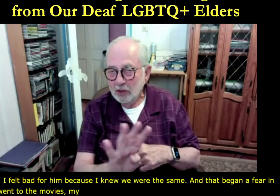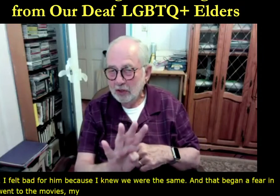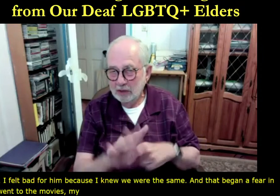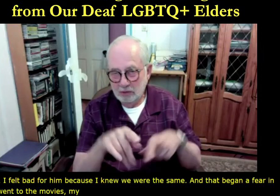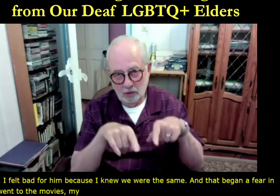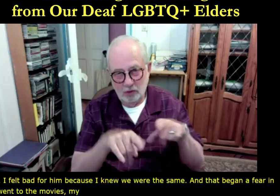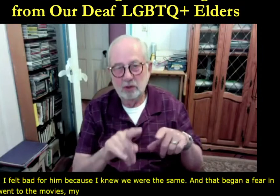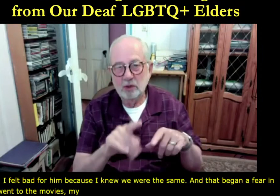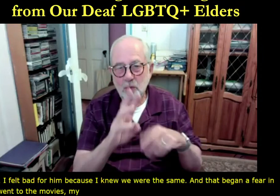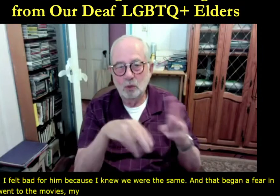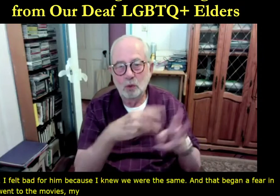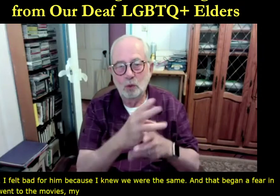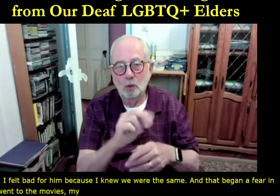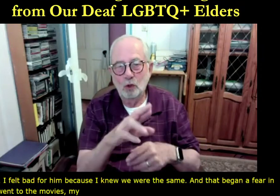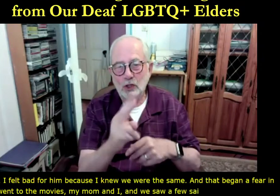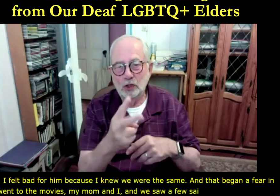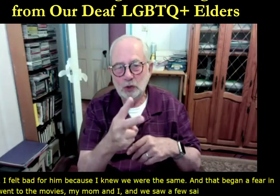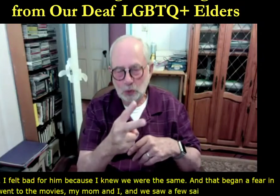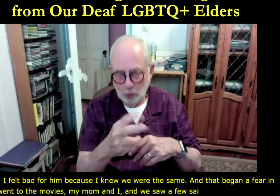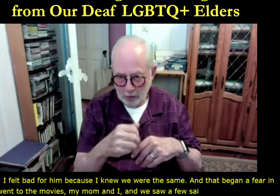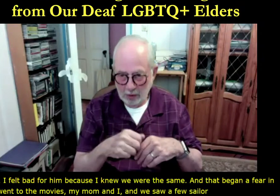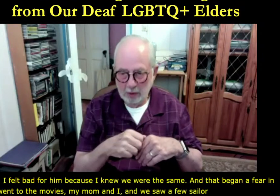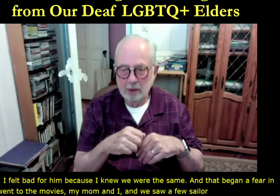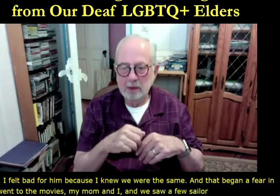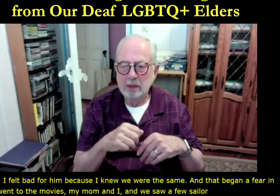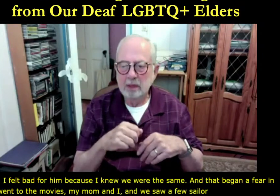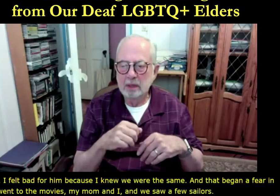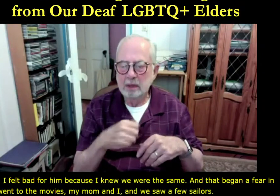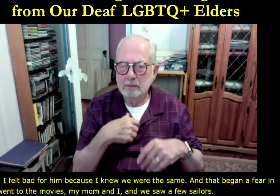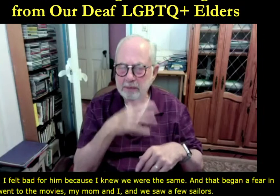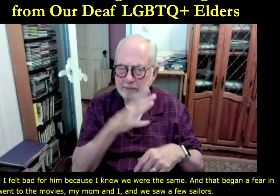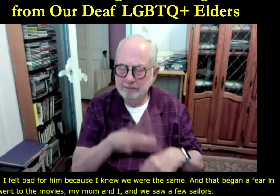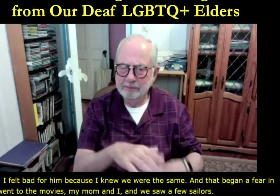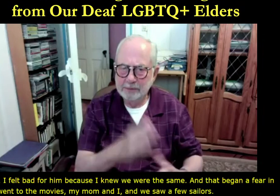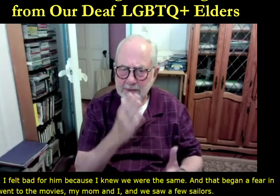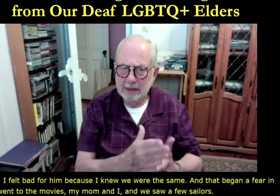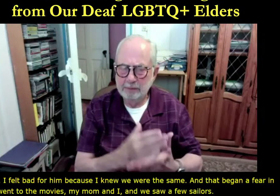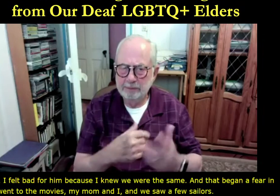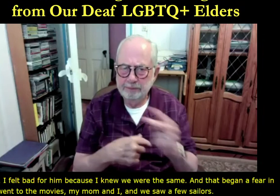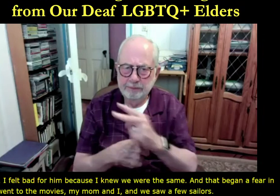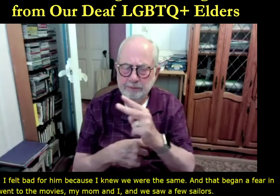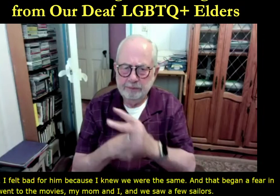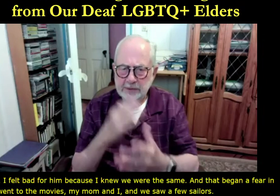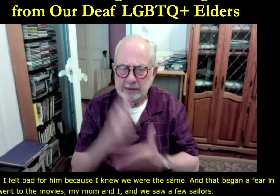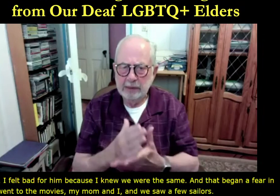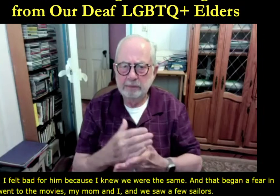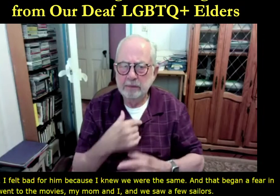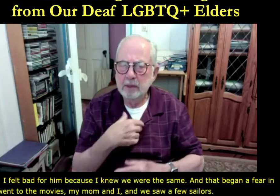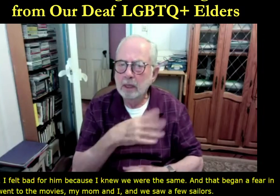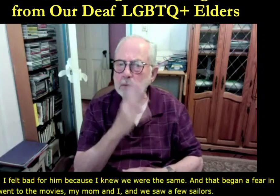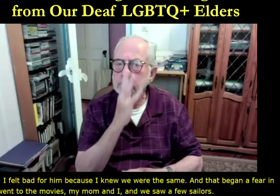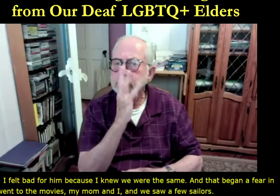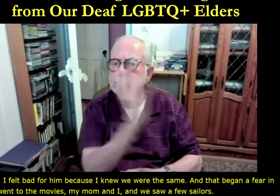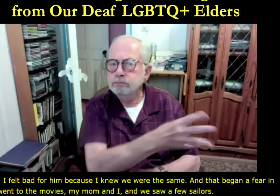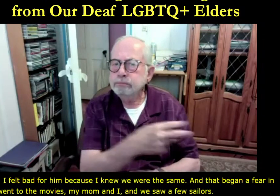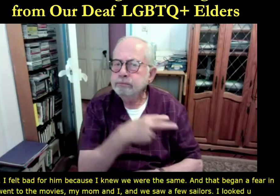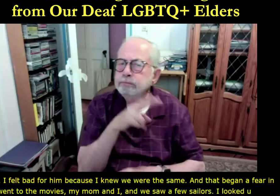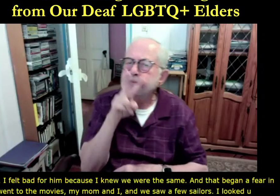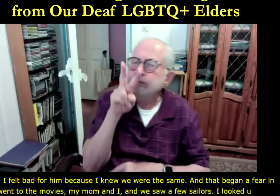fell in love with them i was just four years old you know that was the world for me and my mother said stop staring at